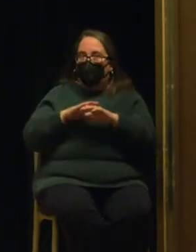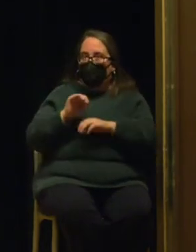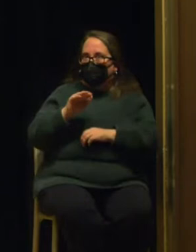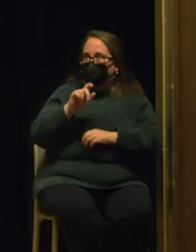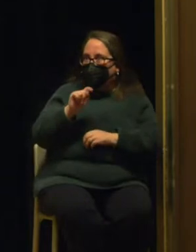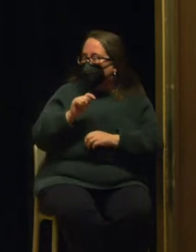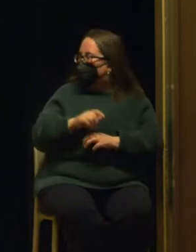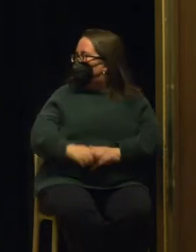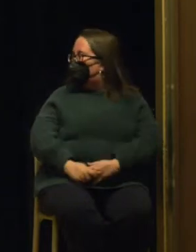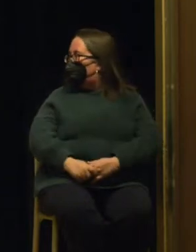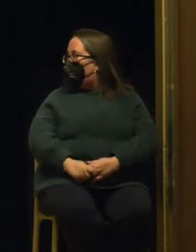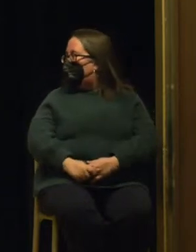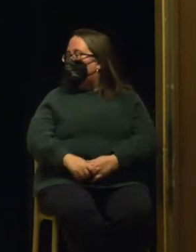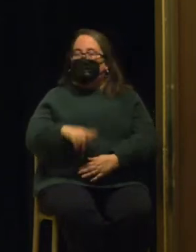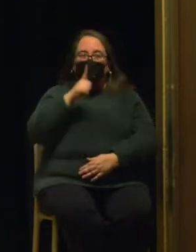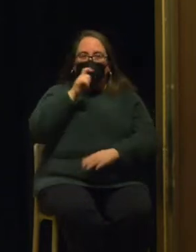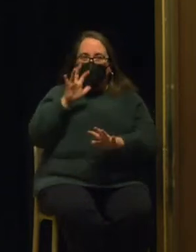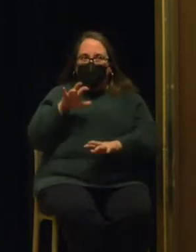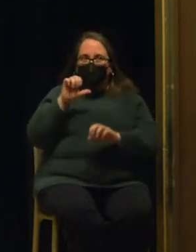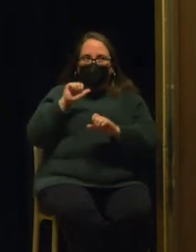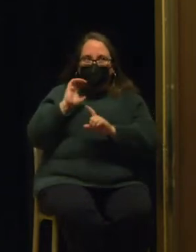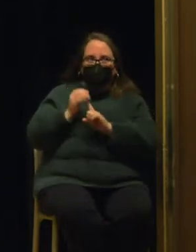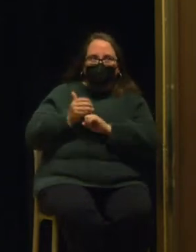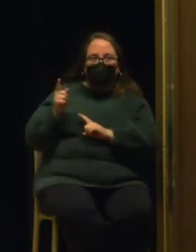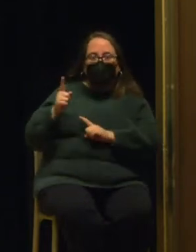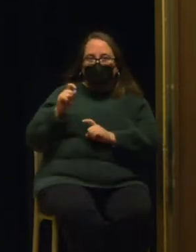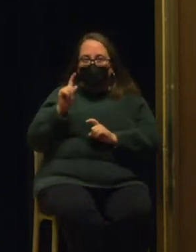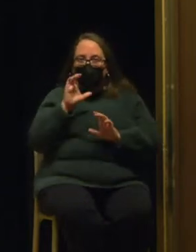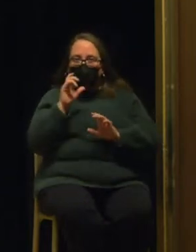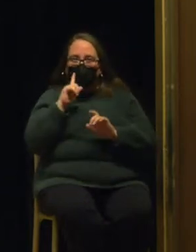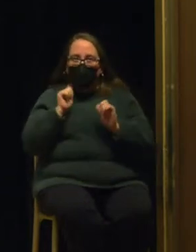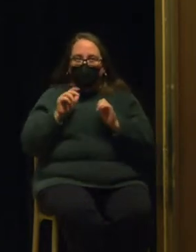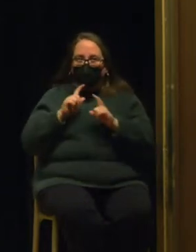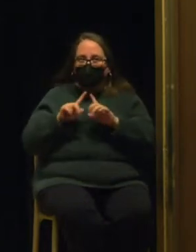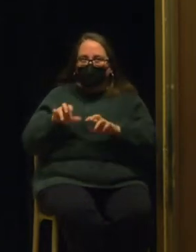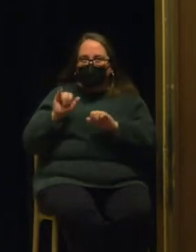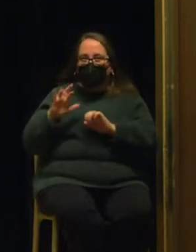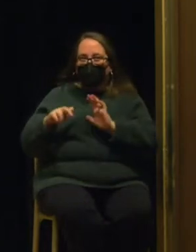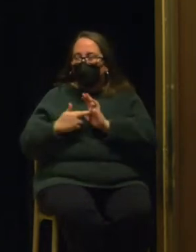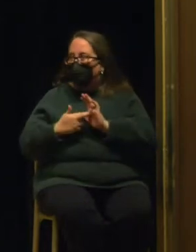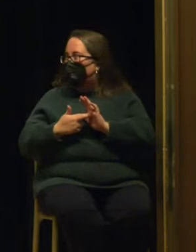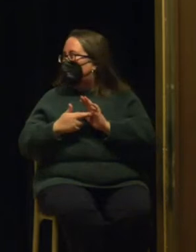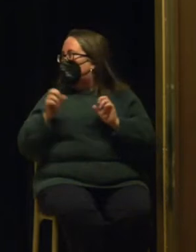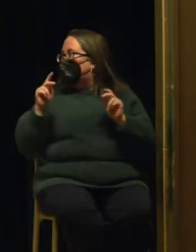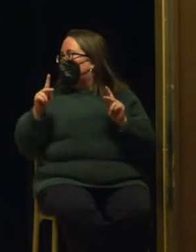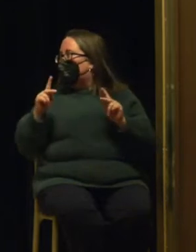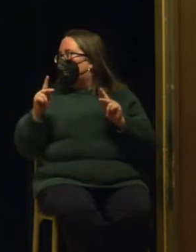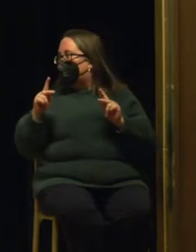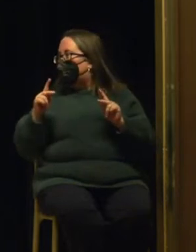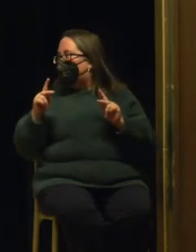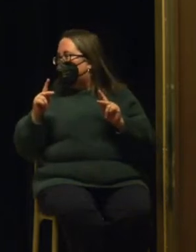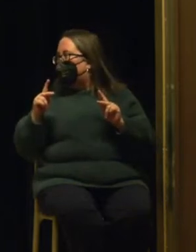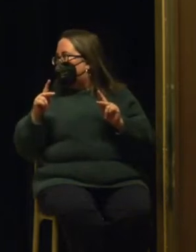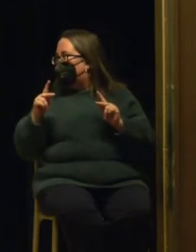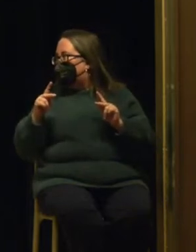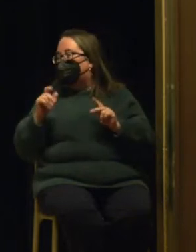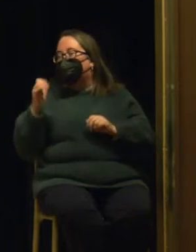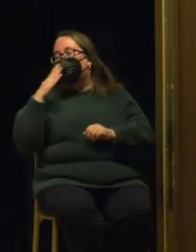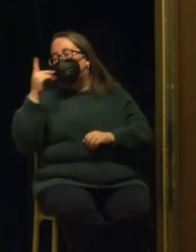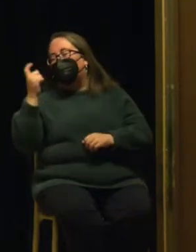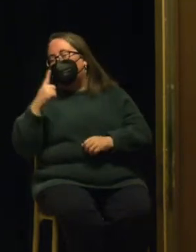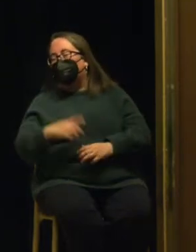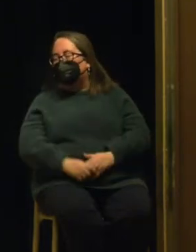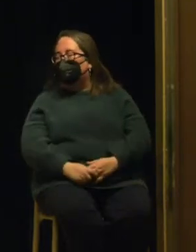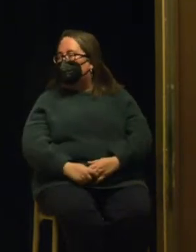going to play you, Debra Lee? We got to find an actress. Well, this has been but extraordinary. That was a very good question. That was a